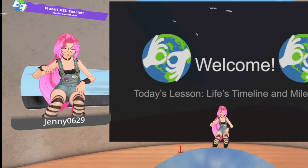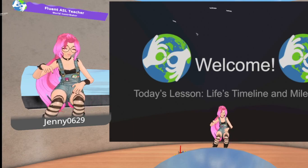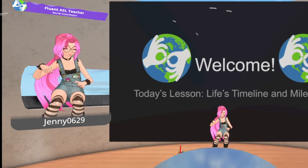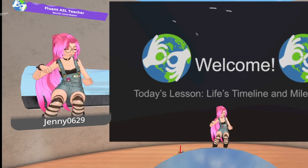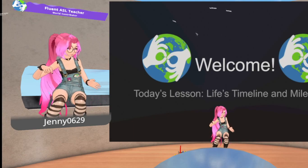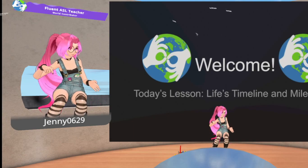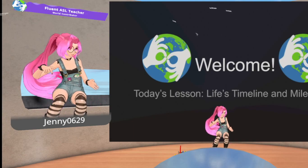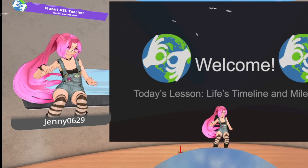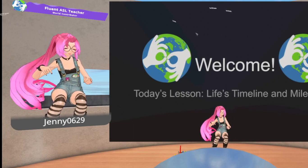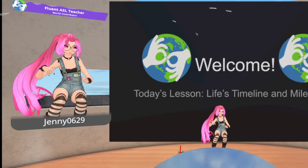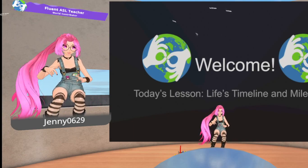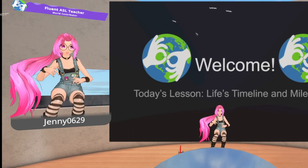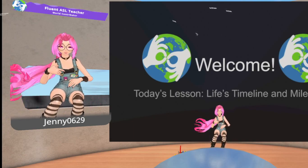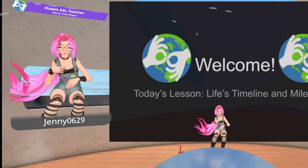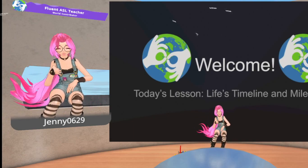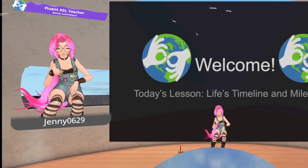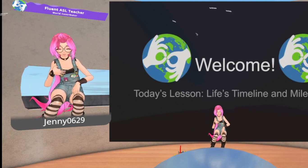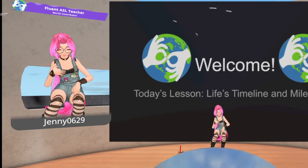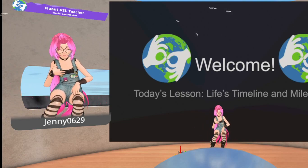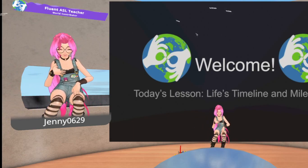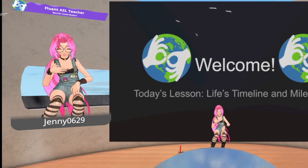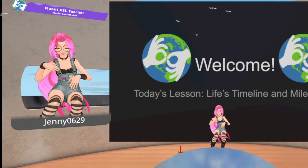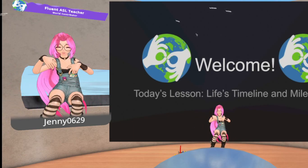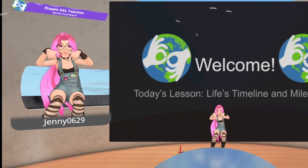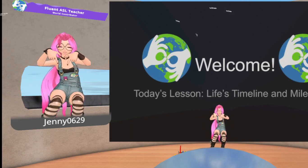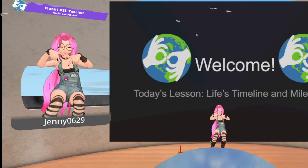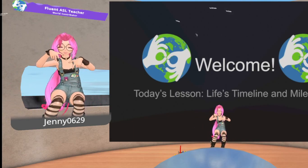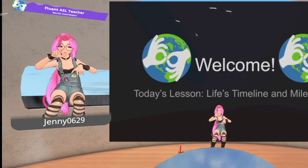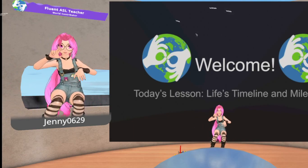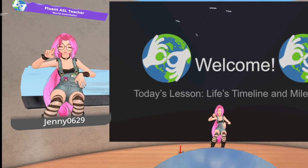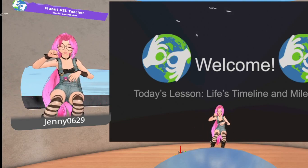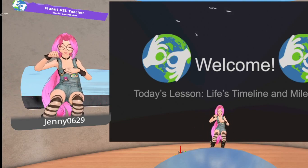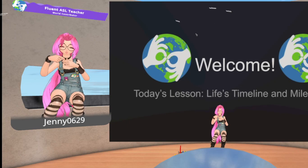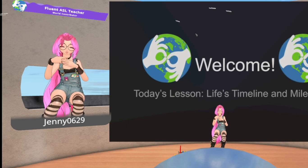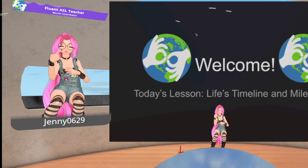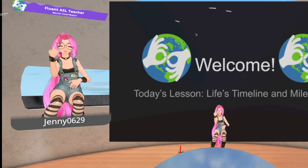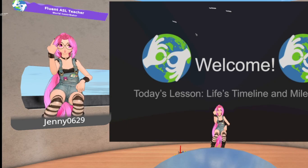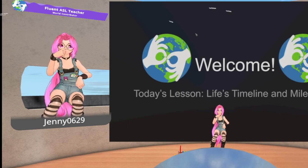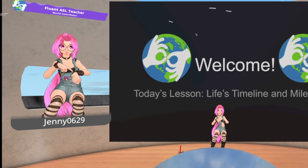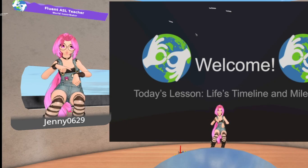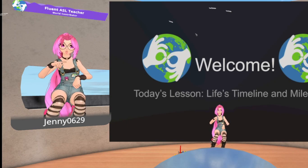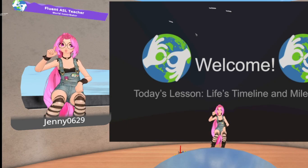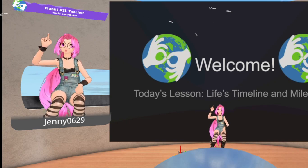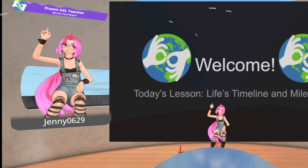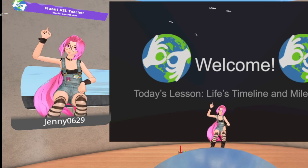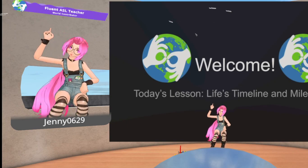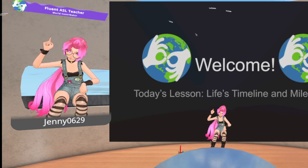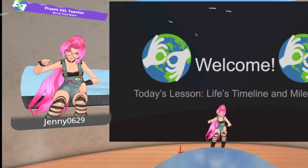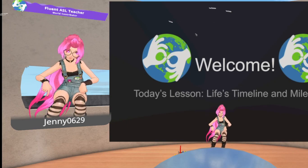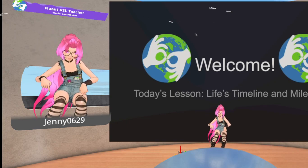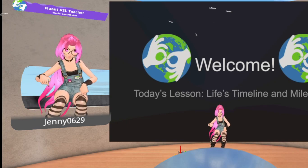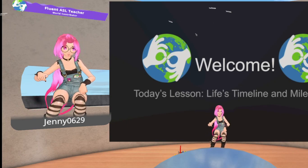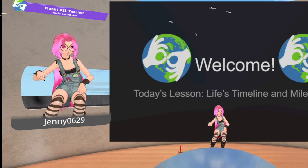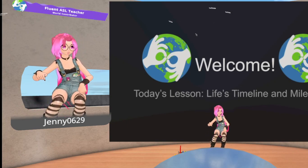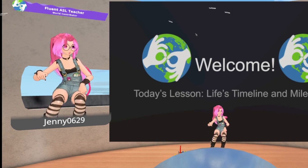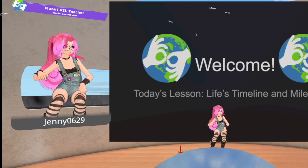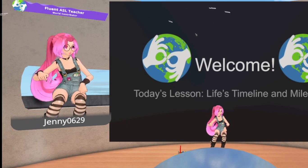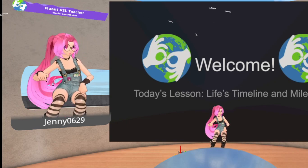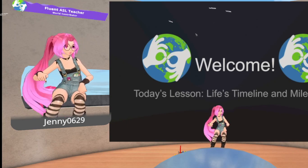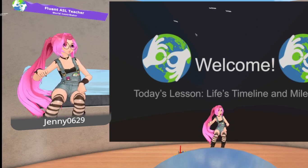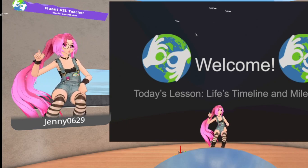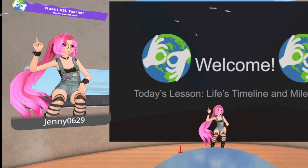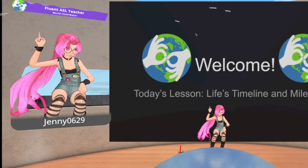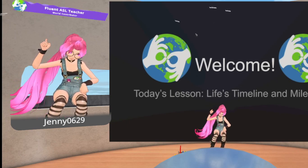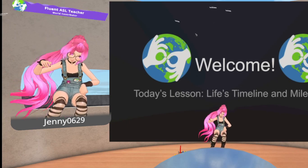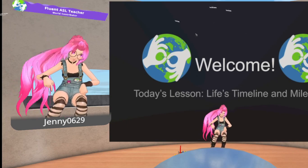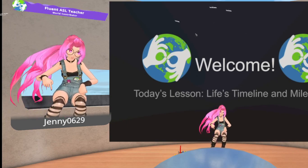and then must looks very similar. So the way I differentiate it is must is 1 time. Must,